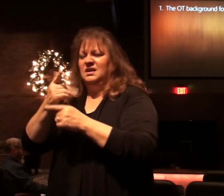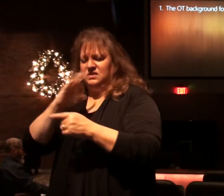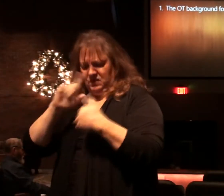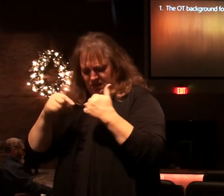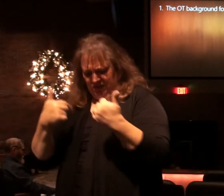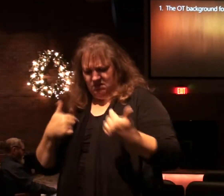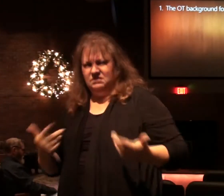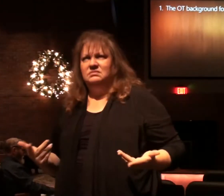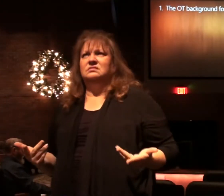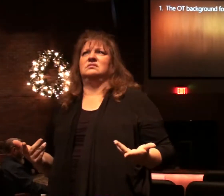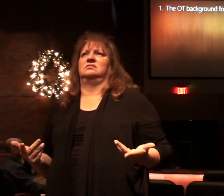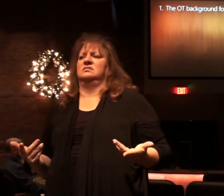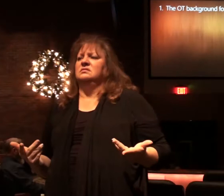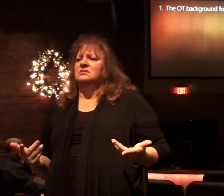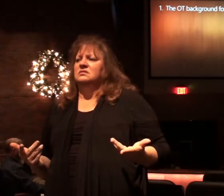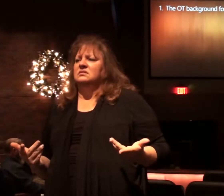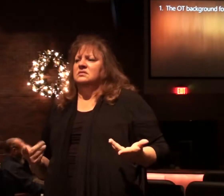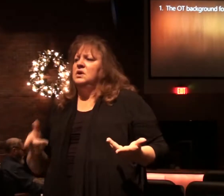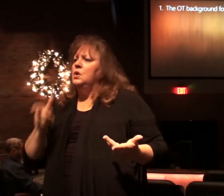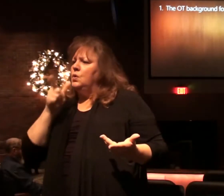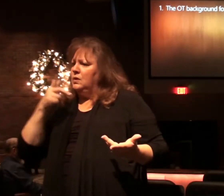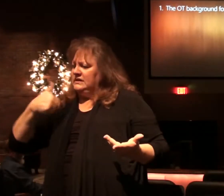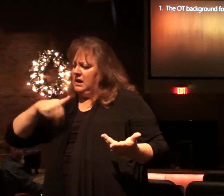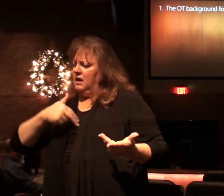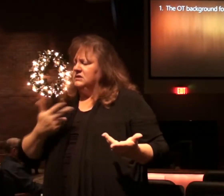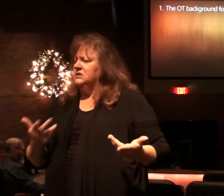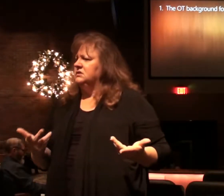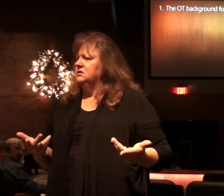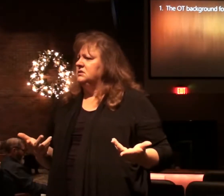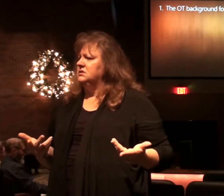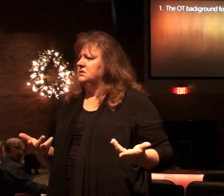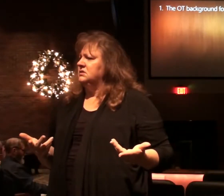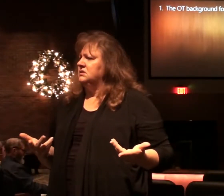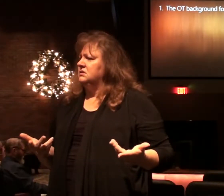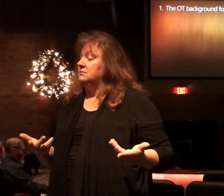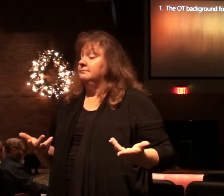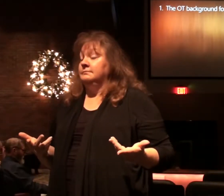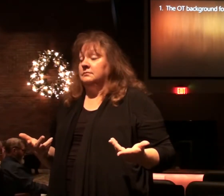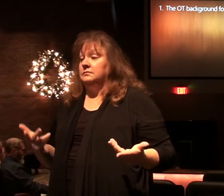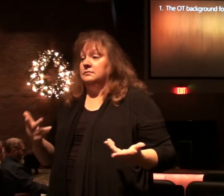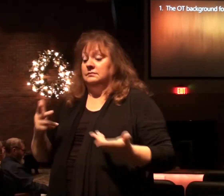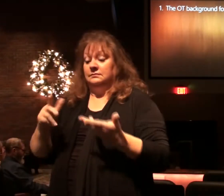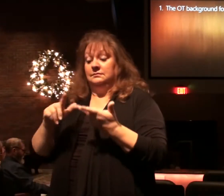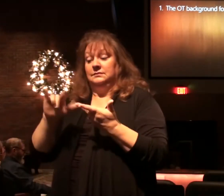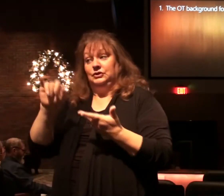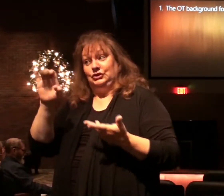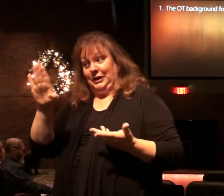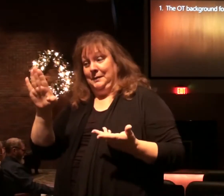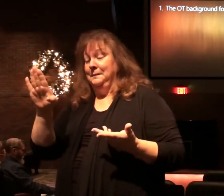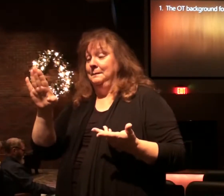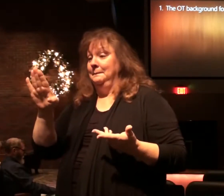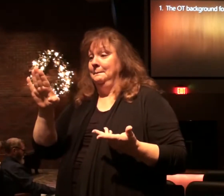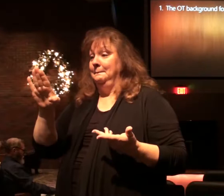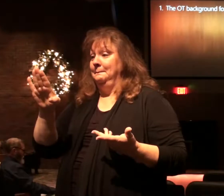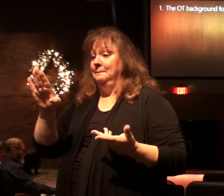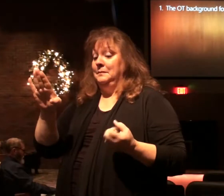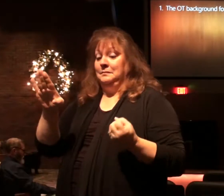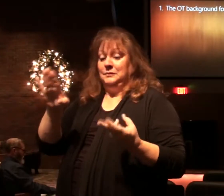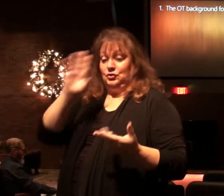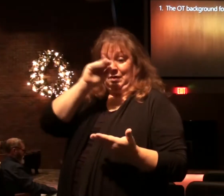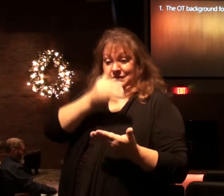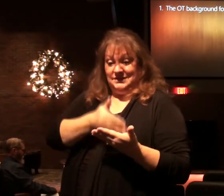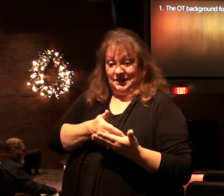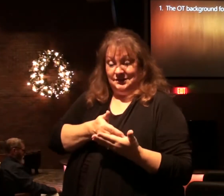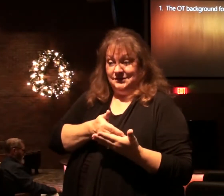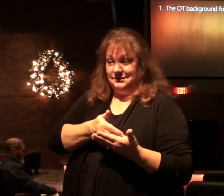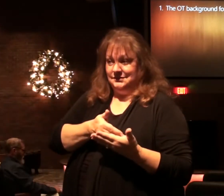about us. And who is us? Well, Jacob, 12 sons.